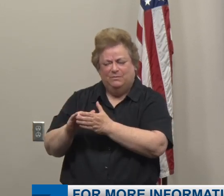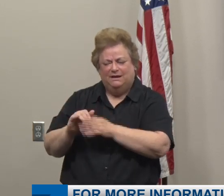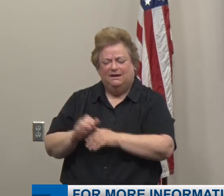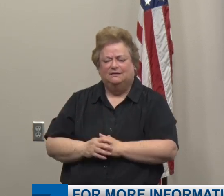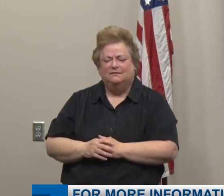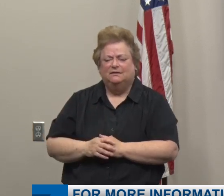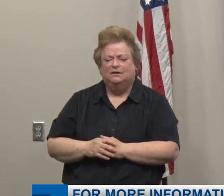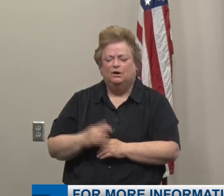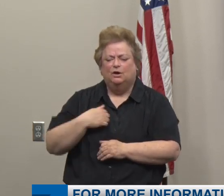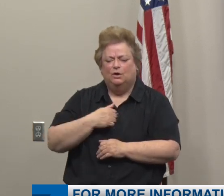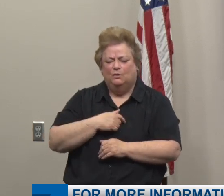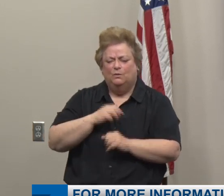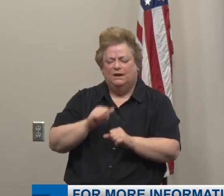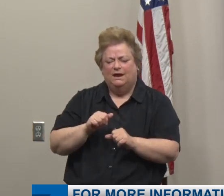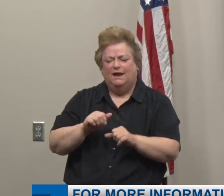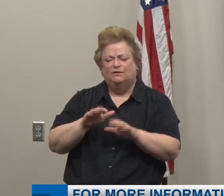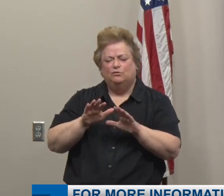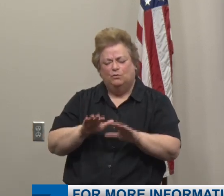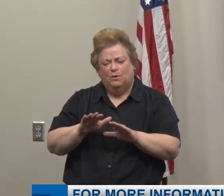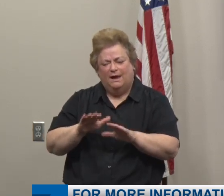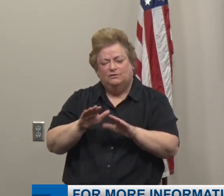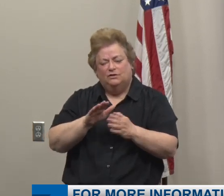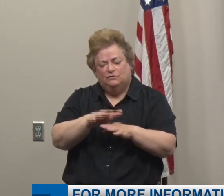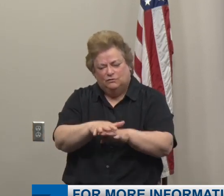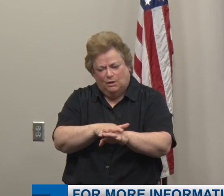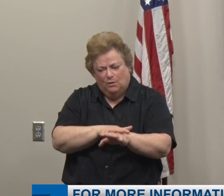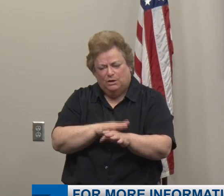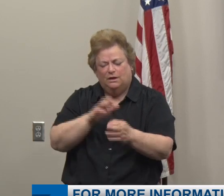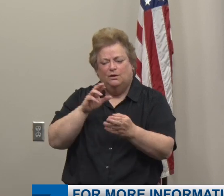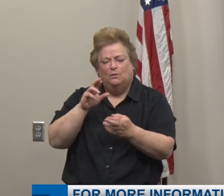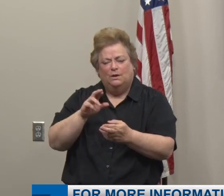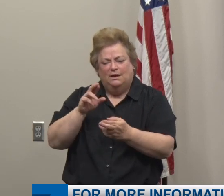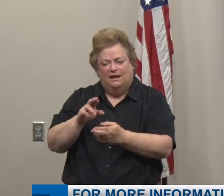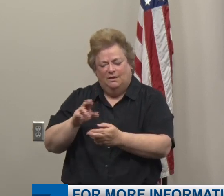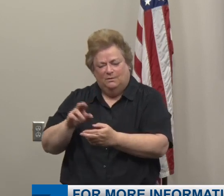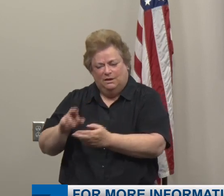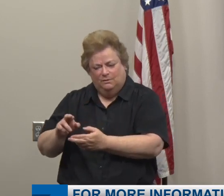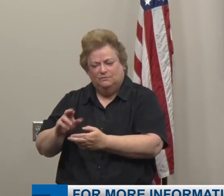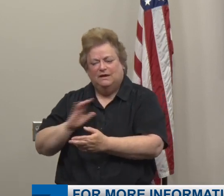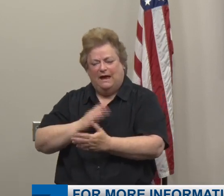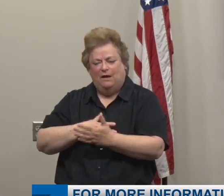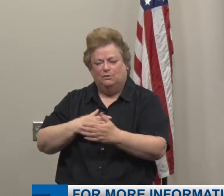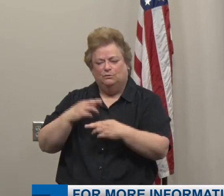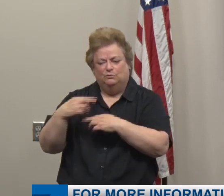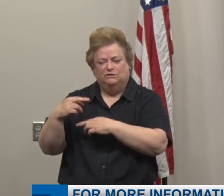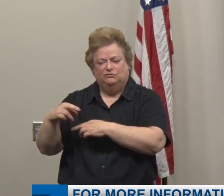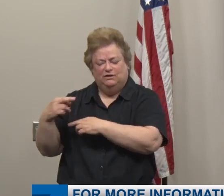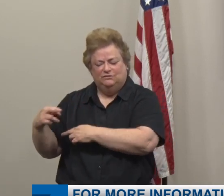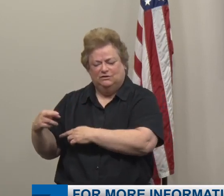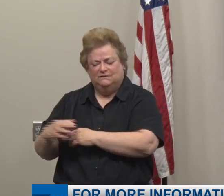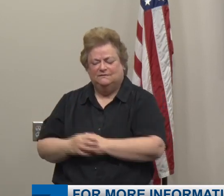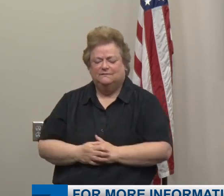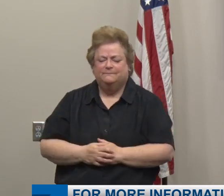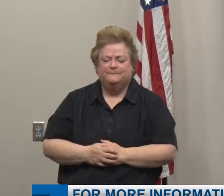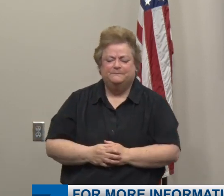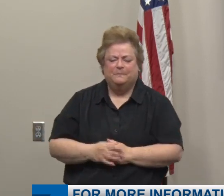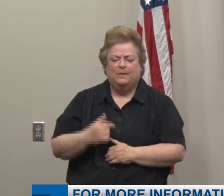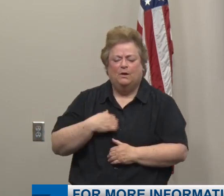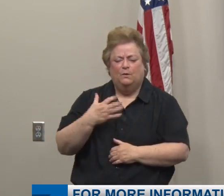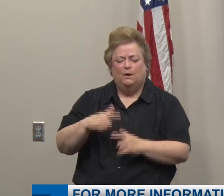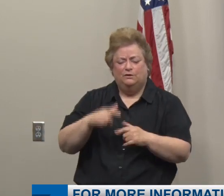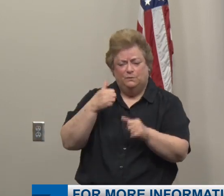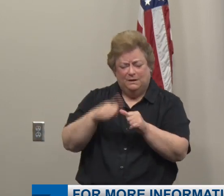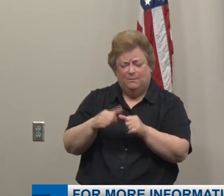being able to gradually relax our current restrictions and reopen the economy we want to remind